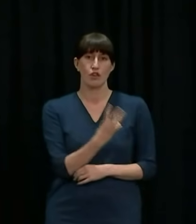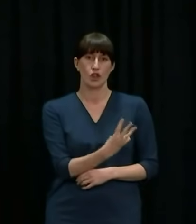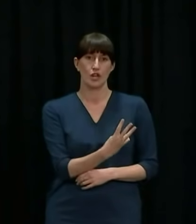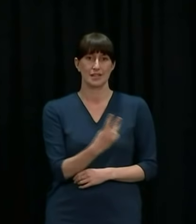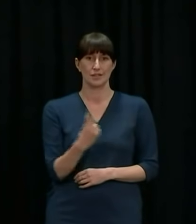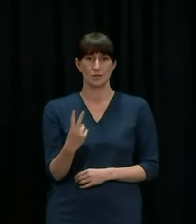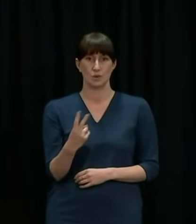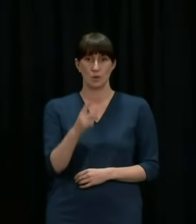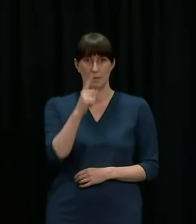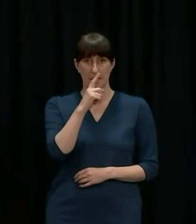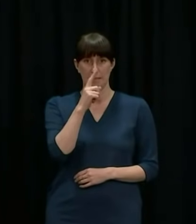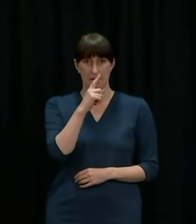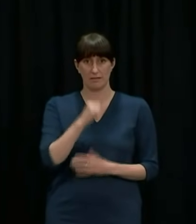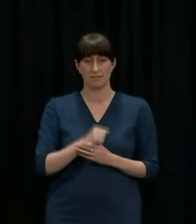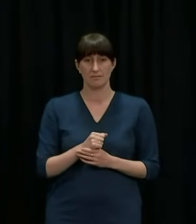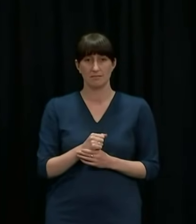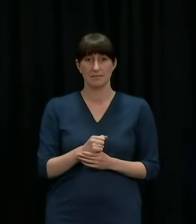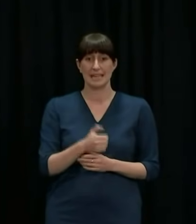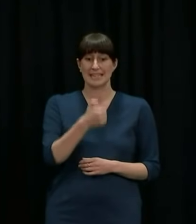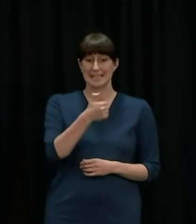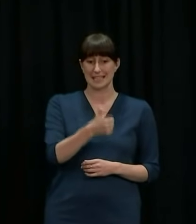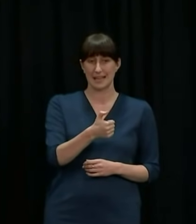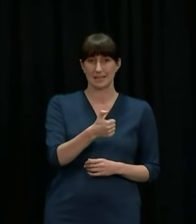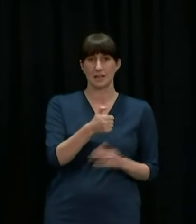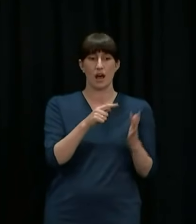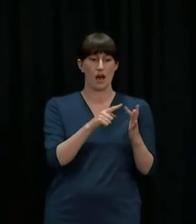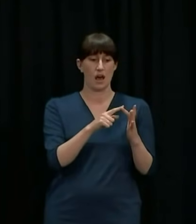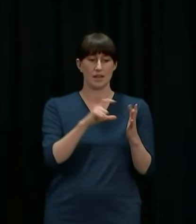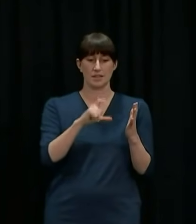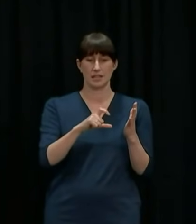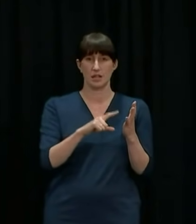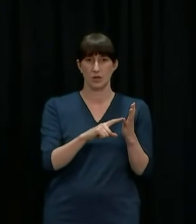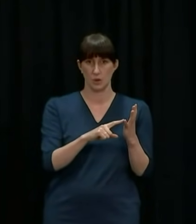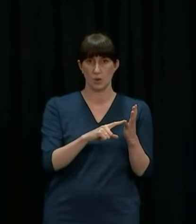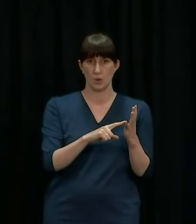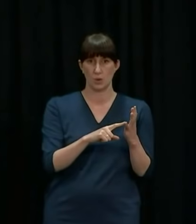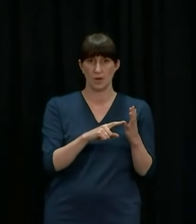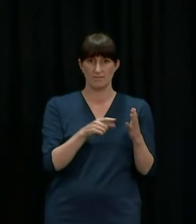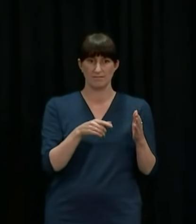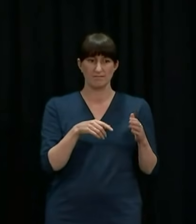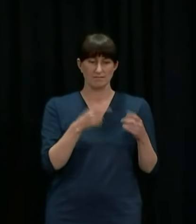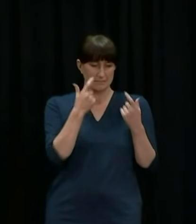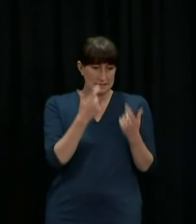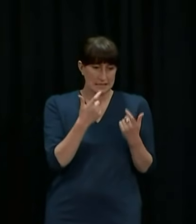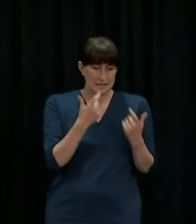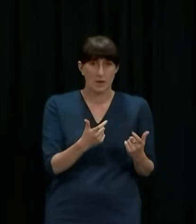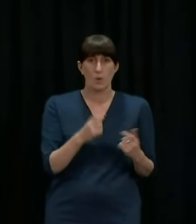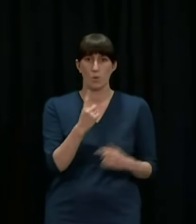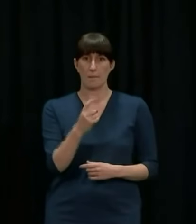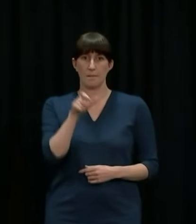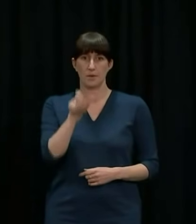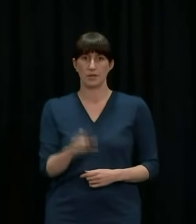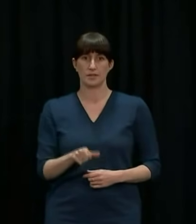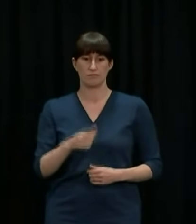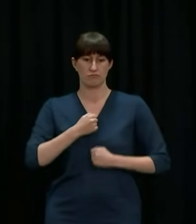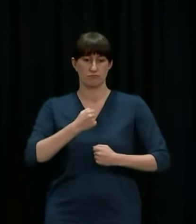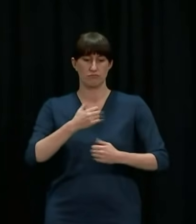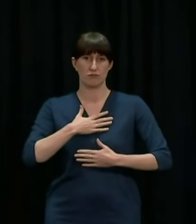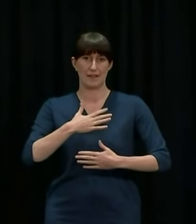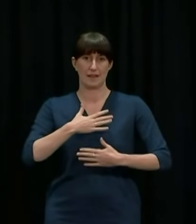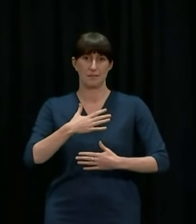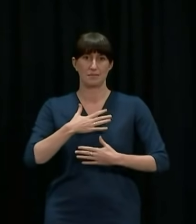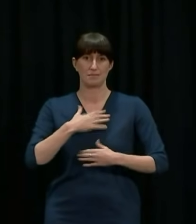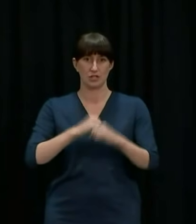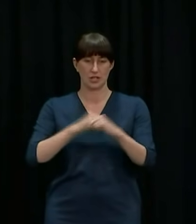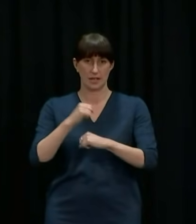6 of those require ICU or high dependency unit level care. 1 is being ventilated. All are in the Auckland region,